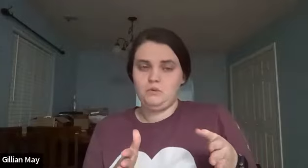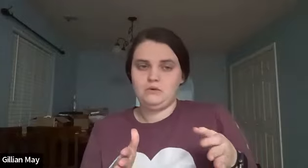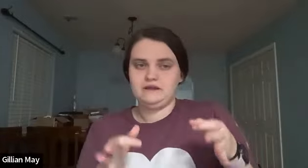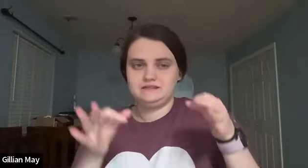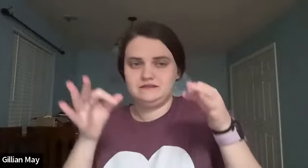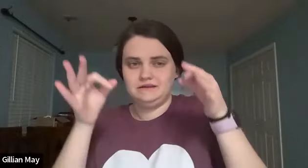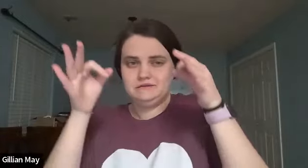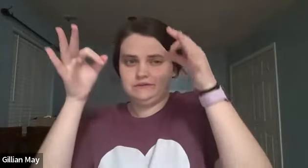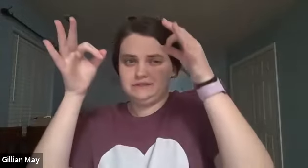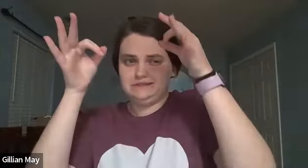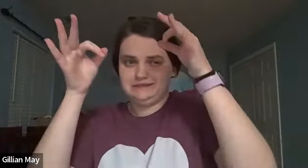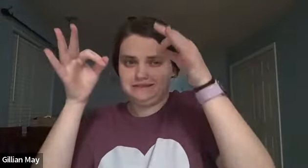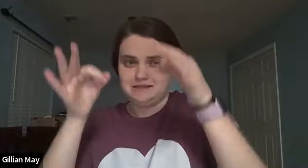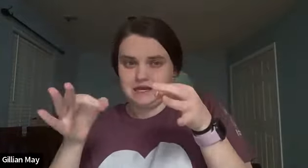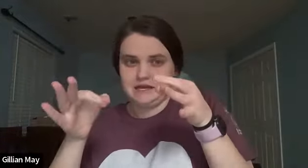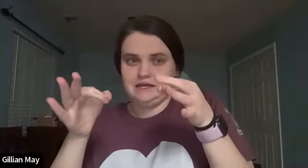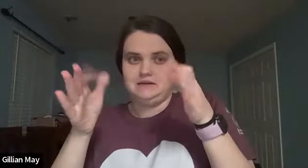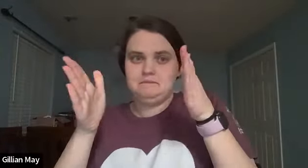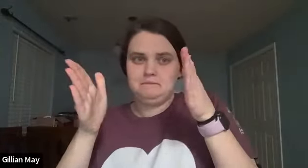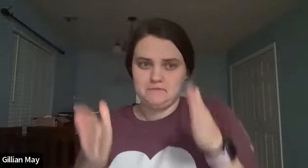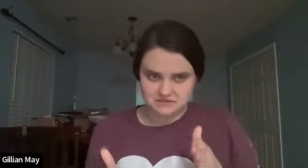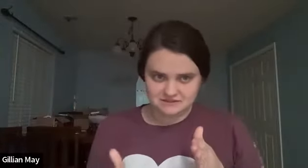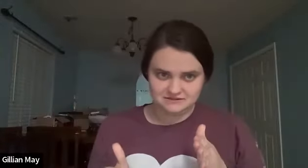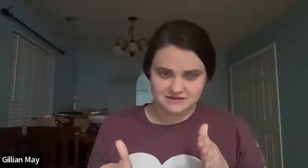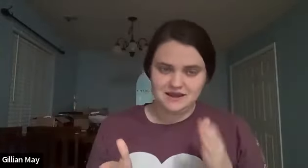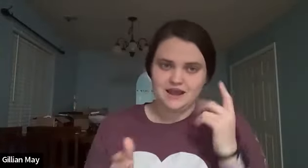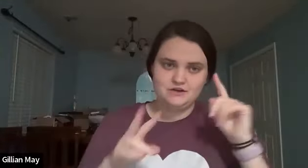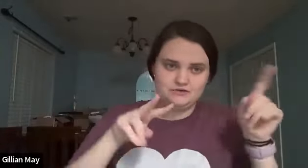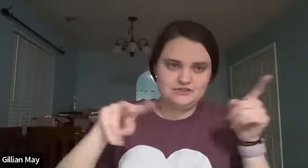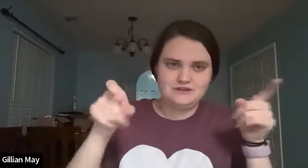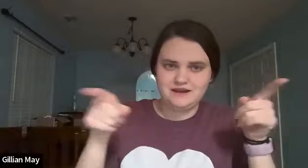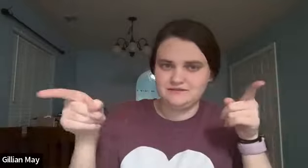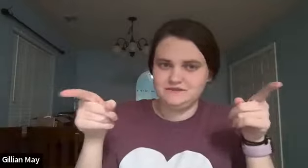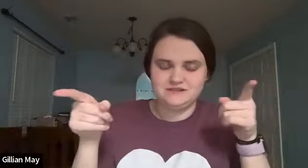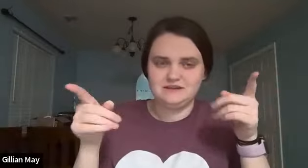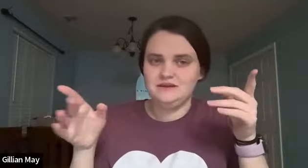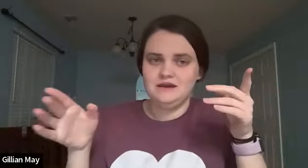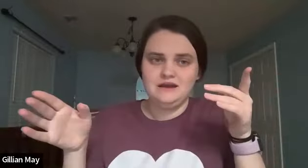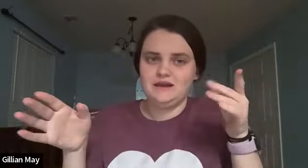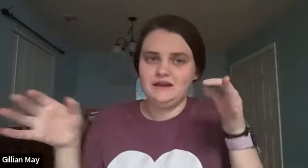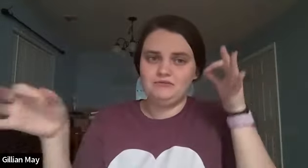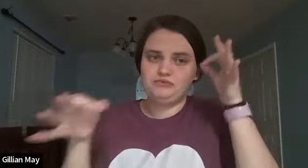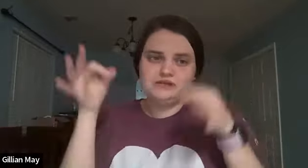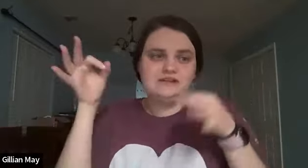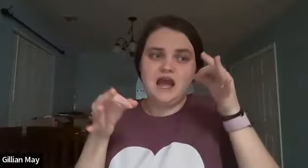Or like I said, the other one was just decide person. I know those two are kind of confusing. Really, I've